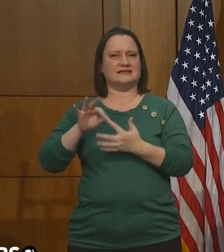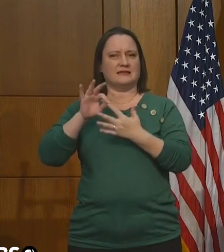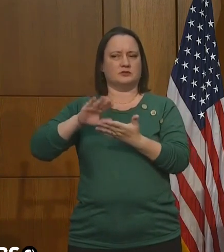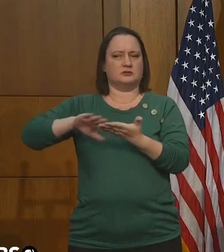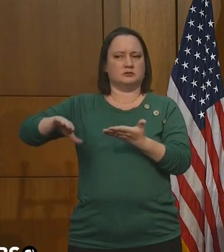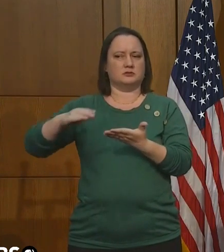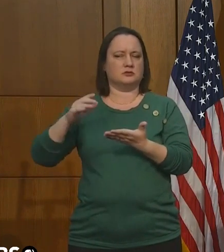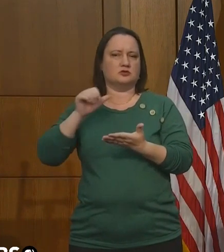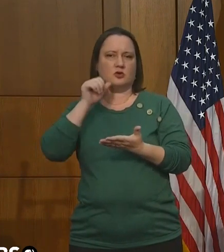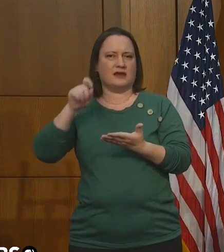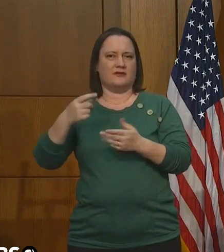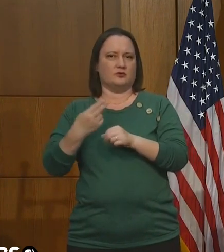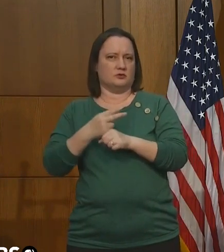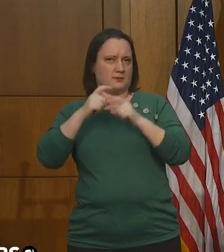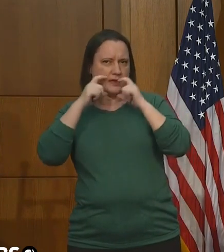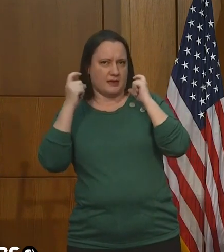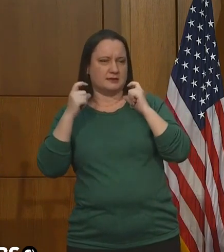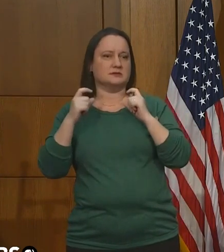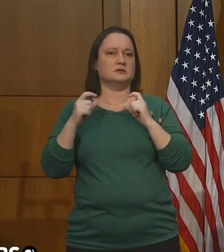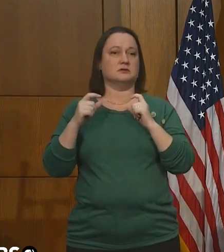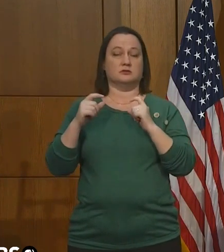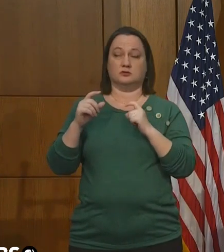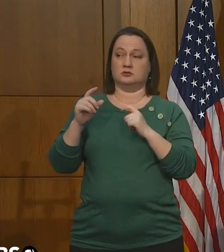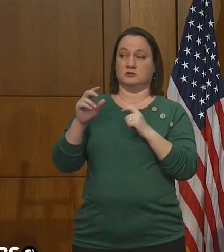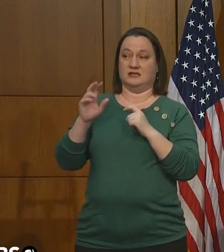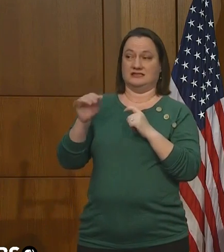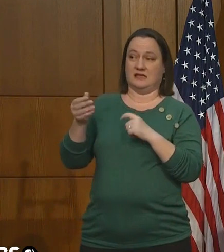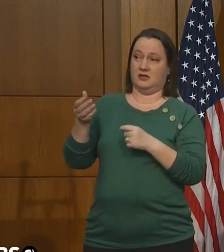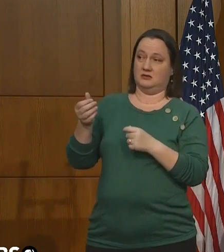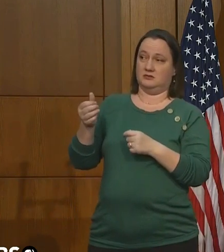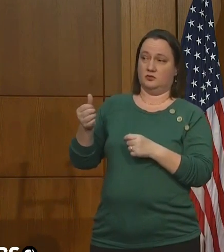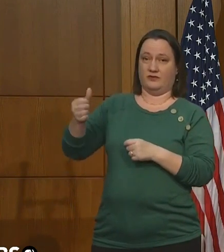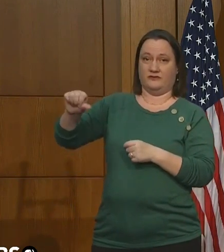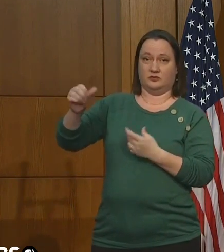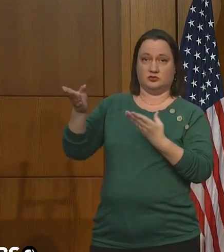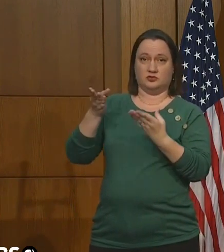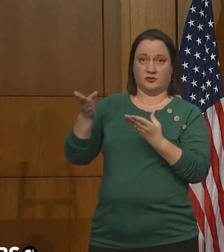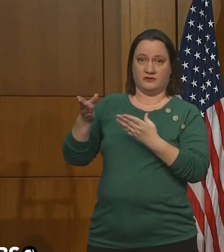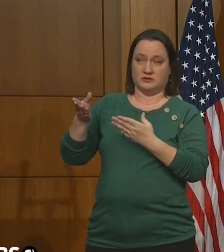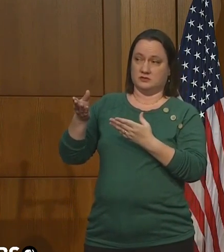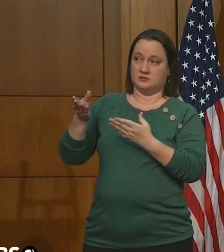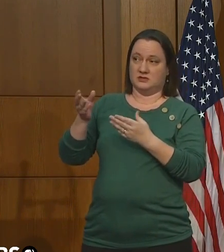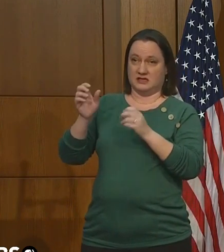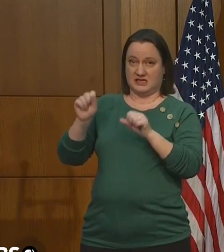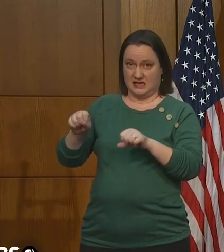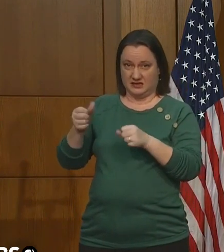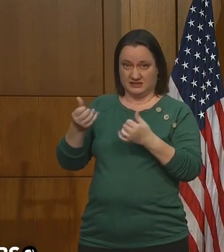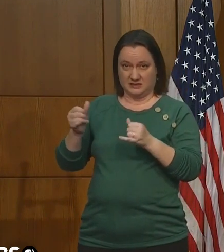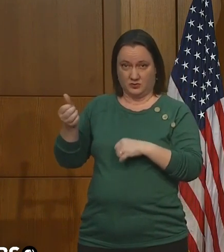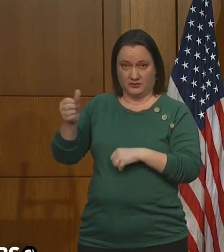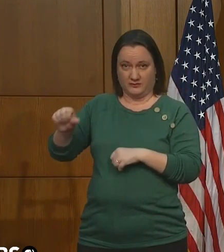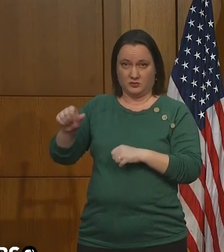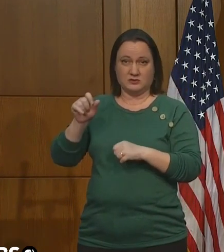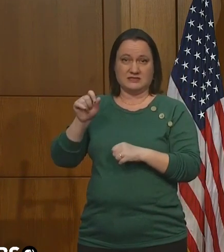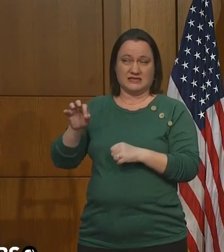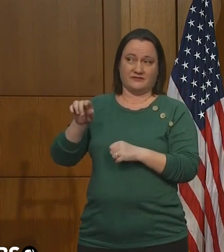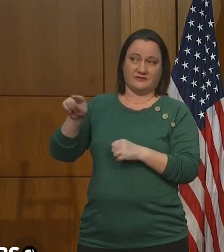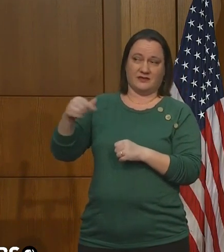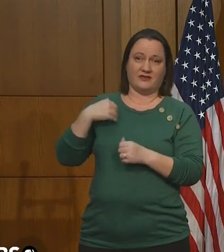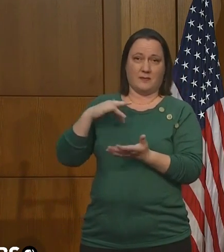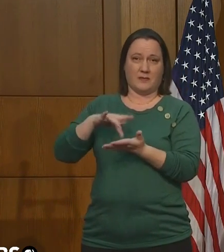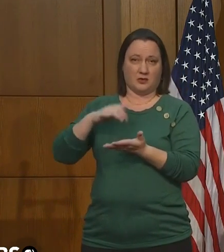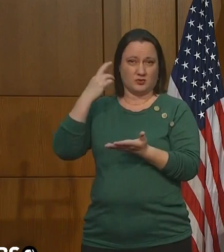exception portion? And then the other part, I had missed this on Tuesday, but you had extended the state of emergency declaration indefinitely,